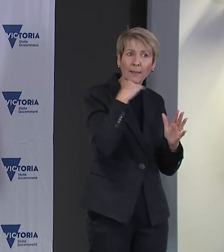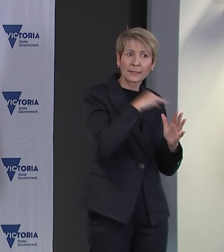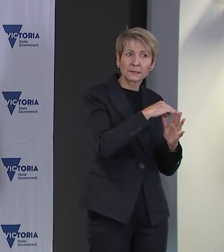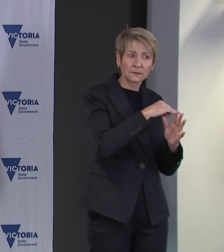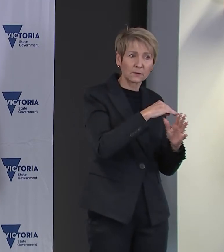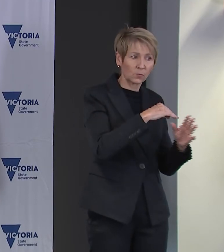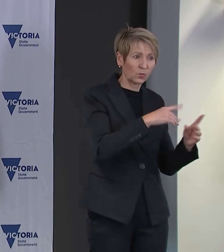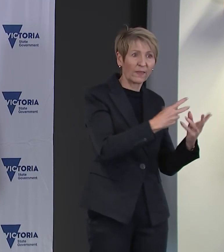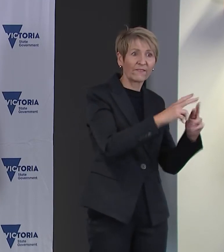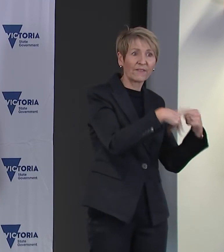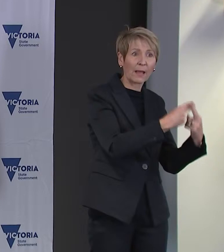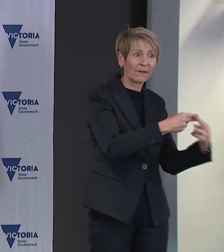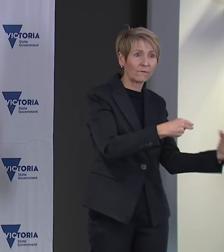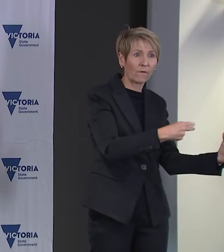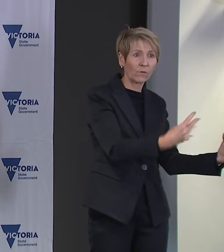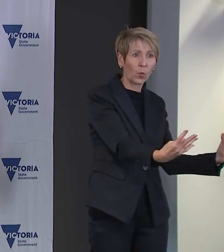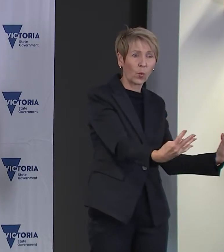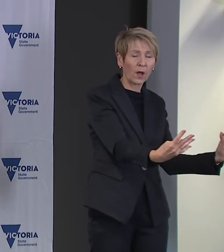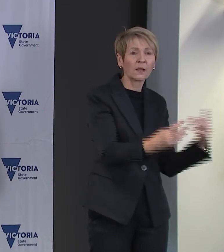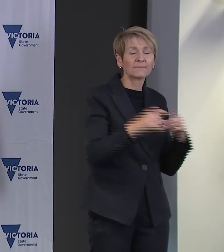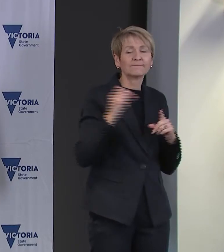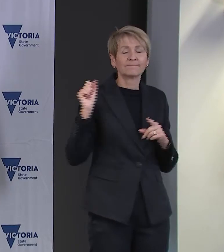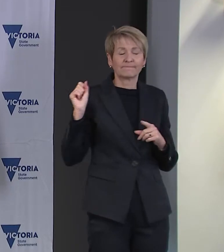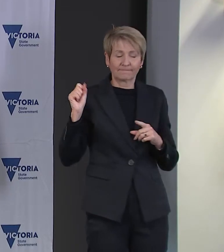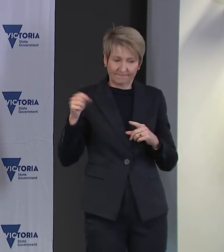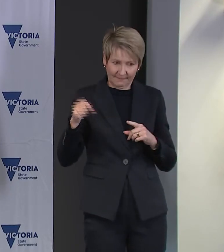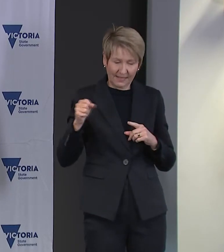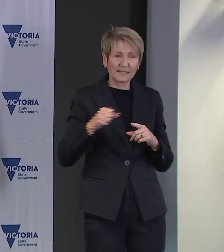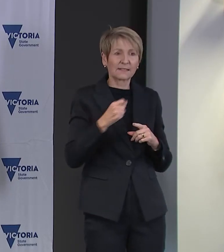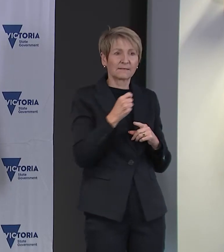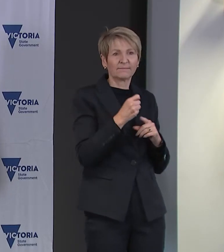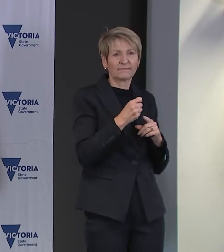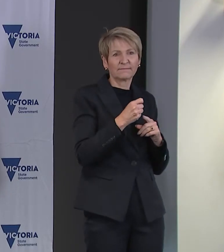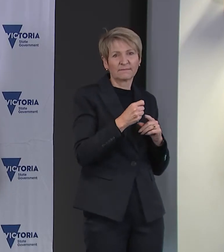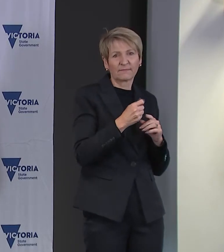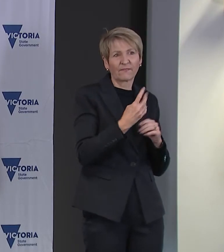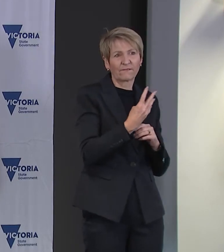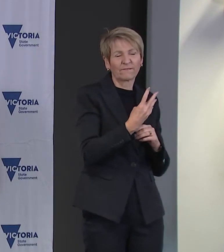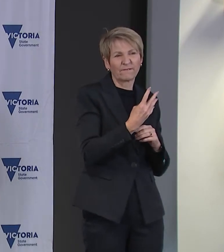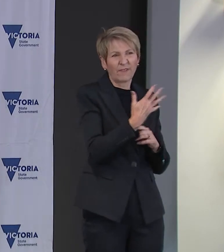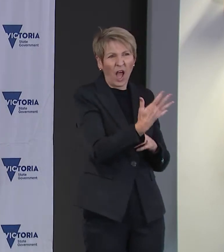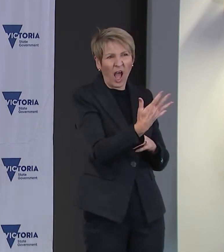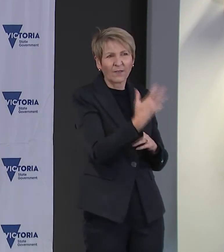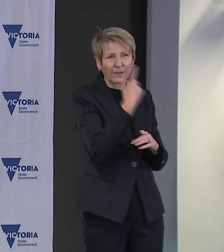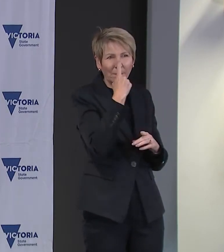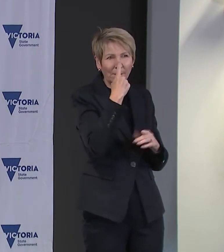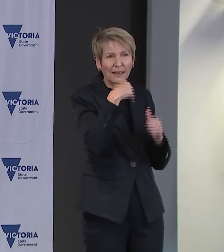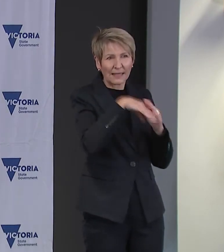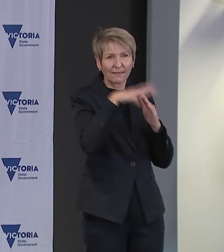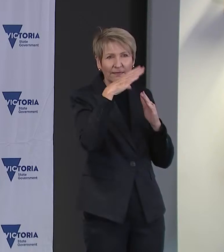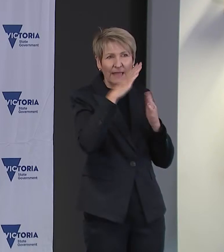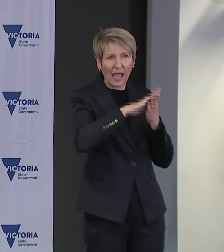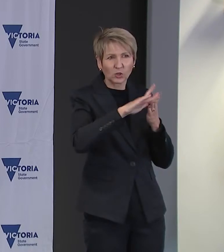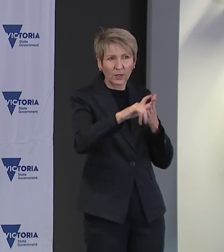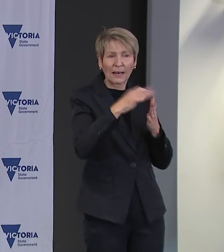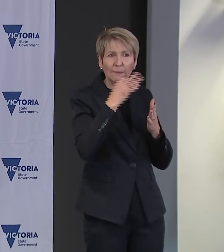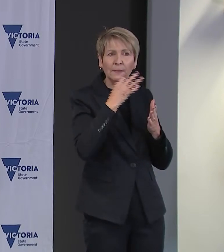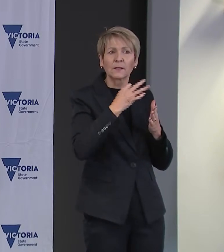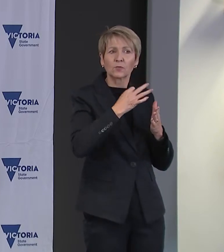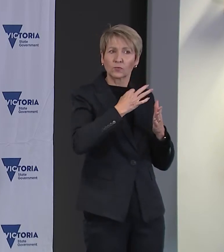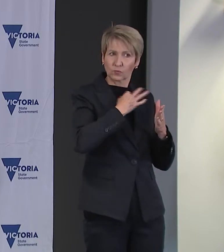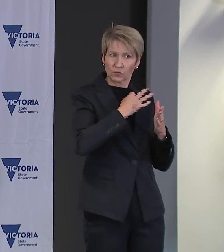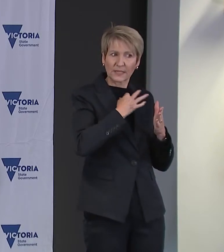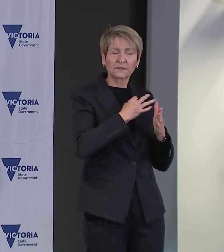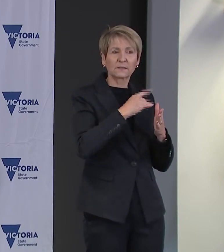5. but Okay. they are associated with the West Melbourne cluster. Yeah. and sorry, Minister, I wanted to ask you one. It's like a